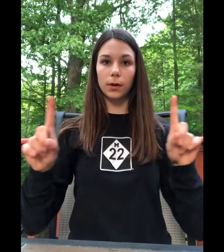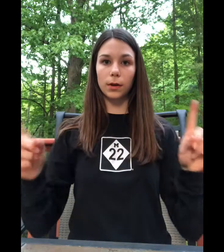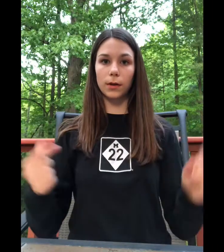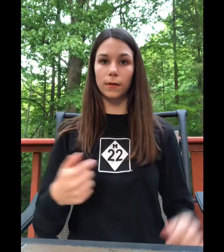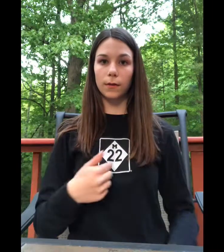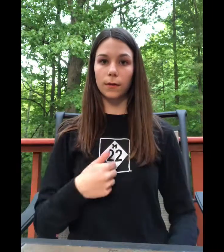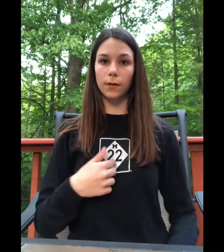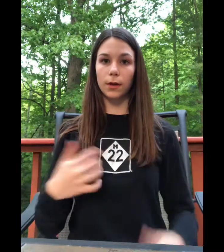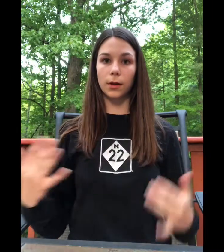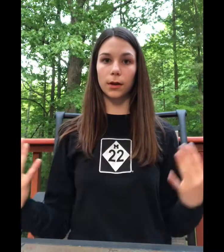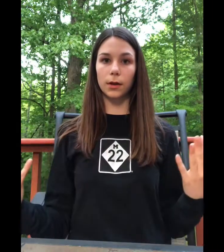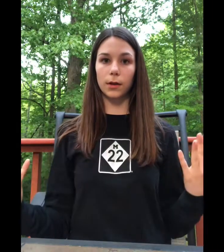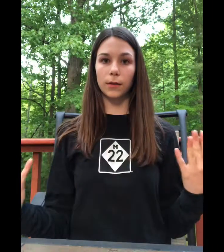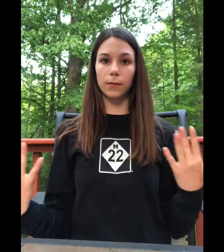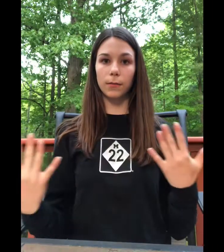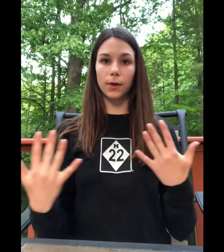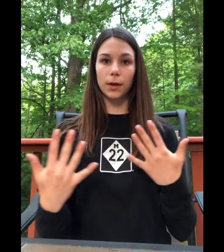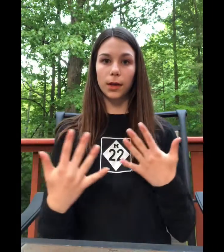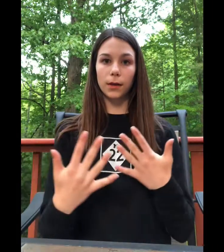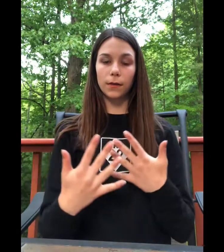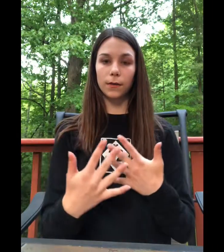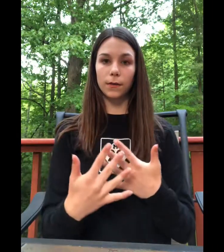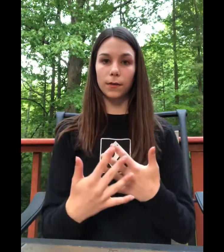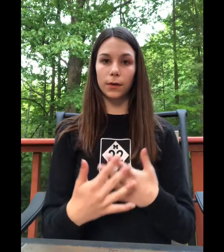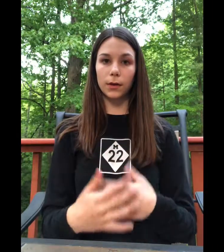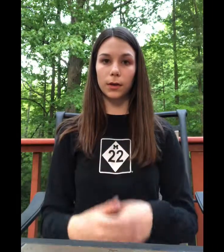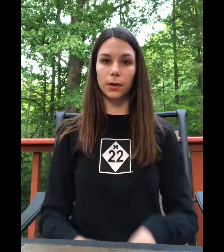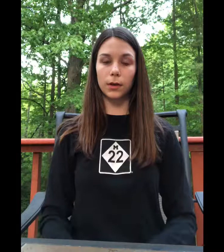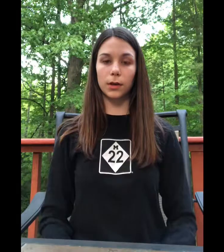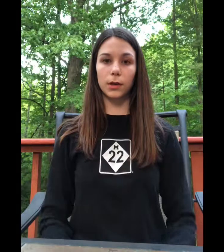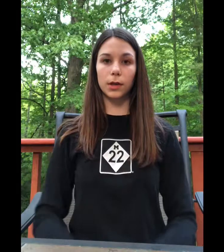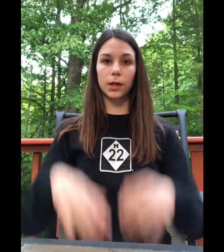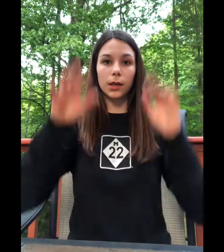outside. I can't find my fear.